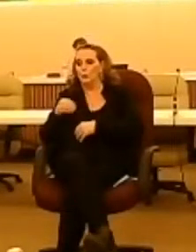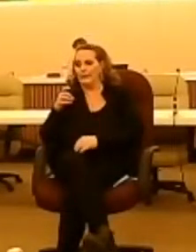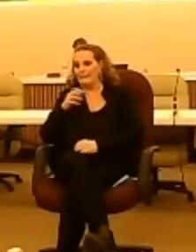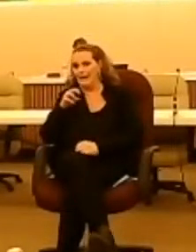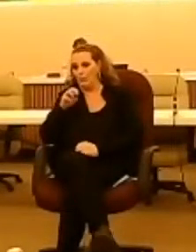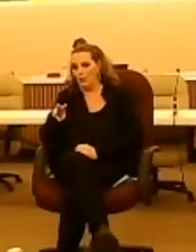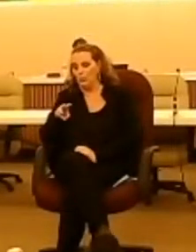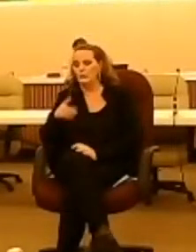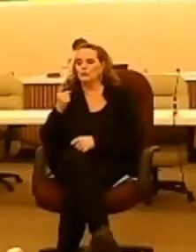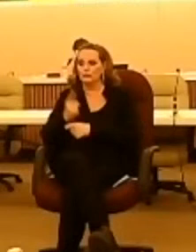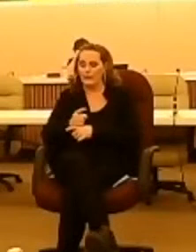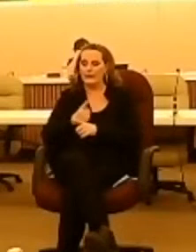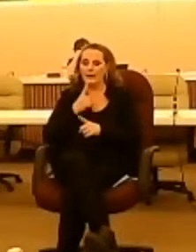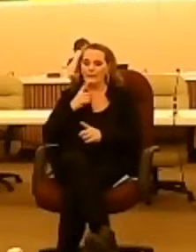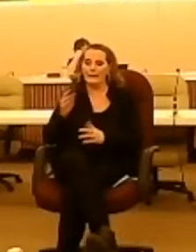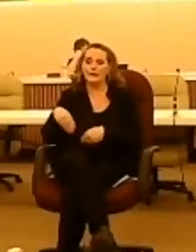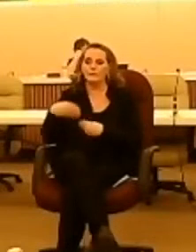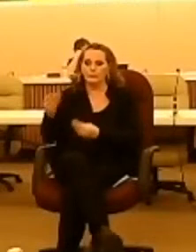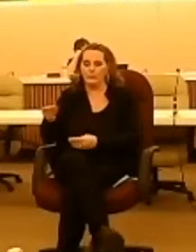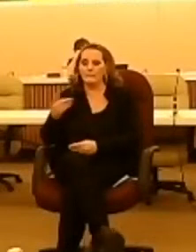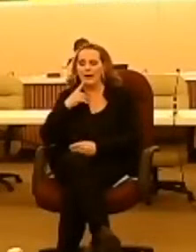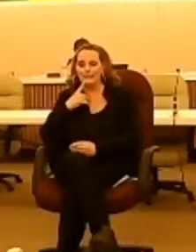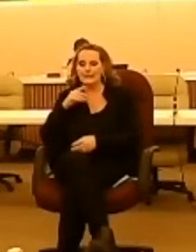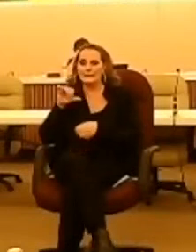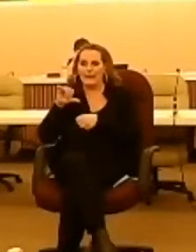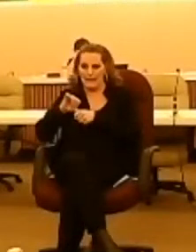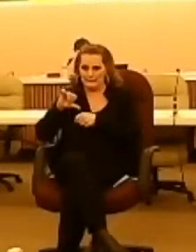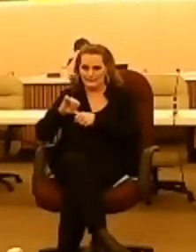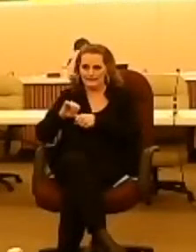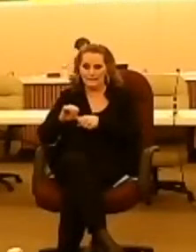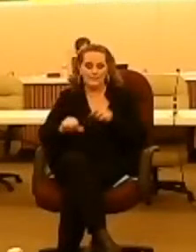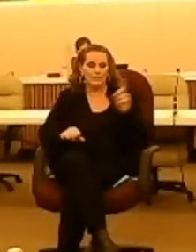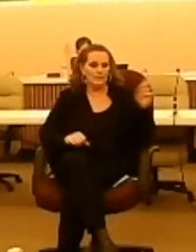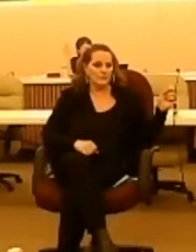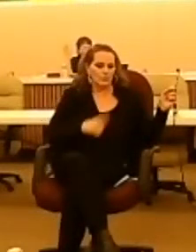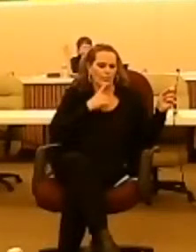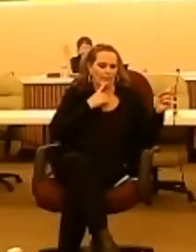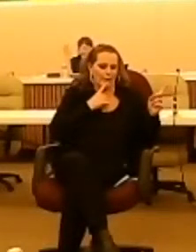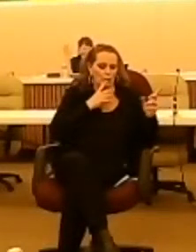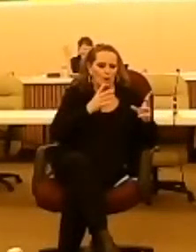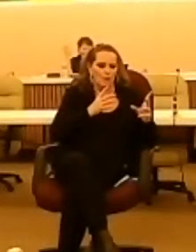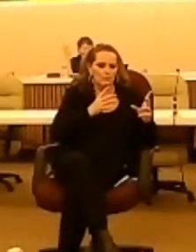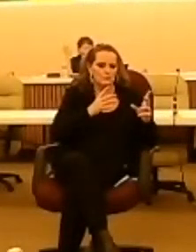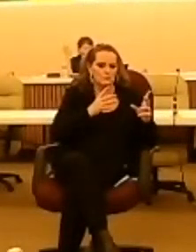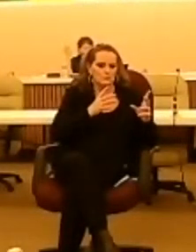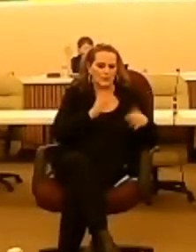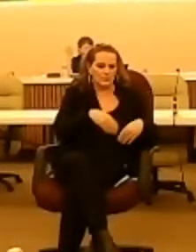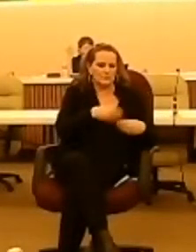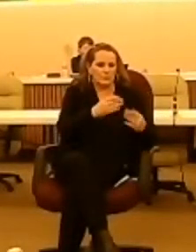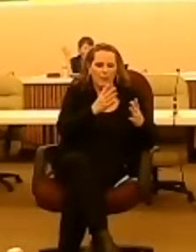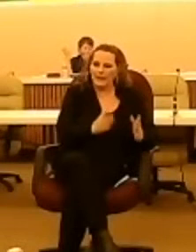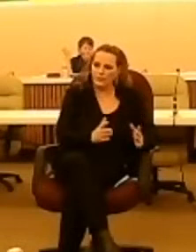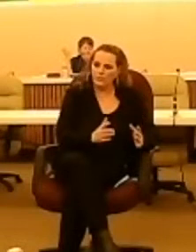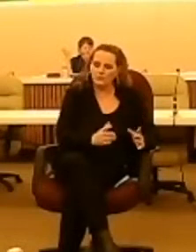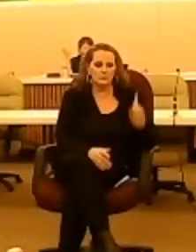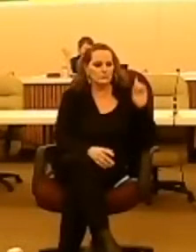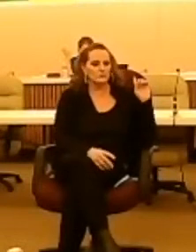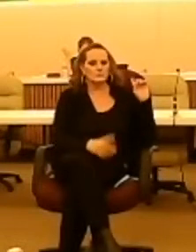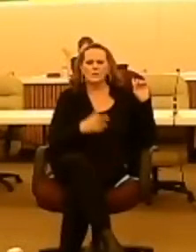his gas. So they're a supplier, not a, okay. Well, except it's like